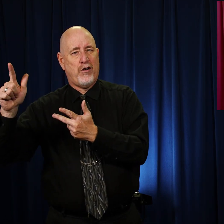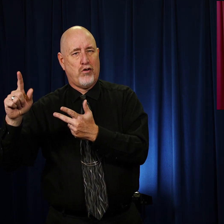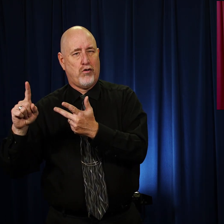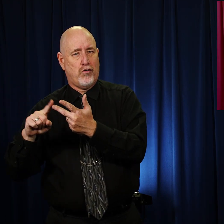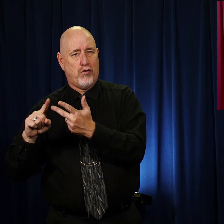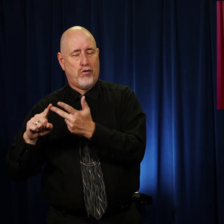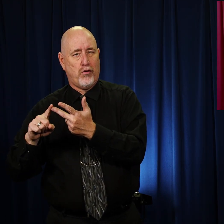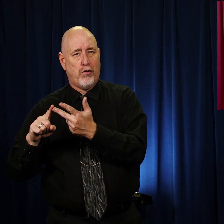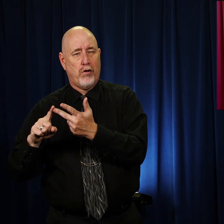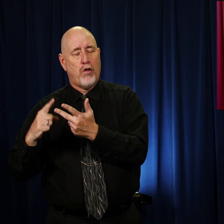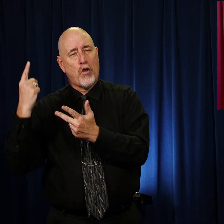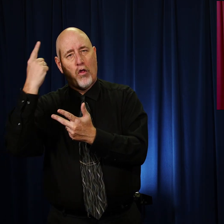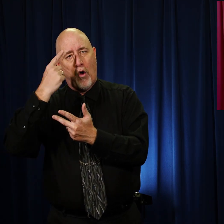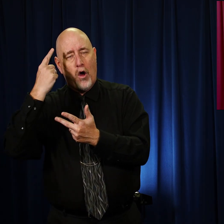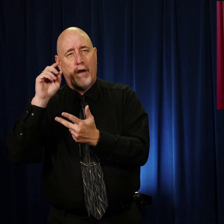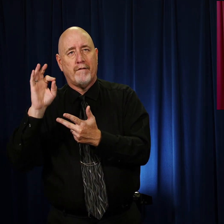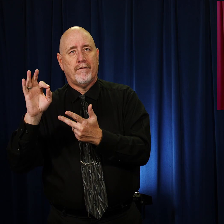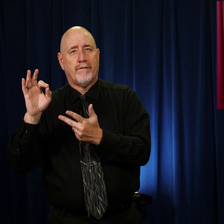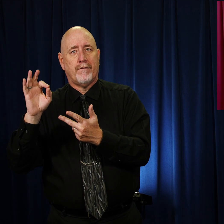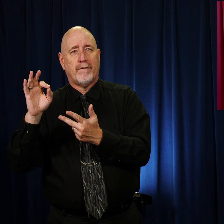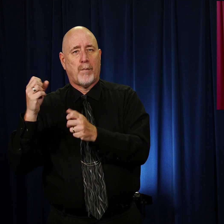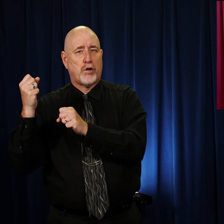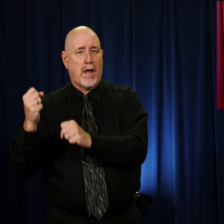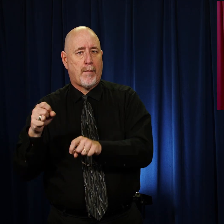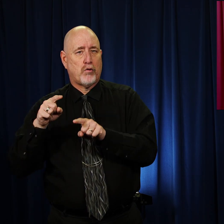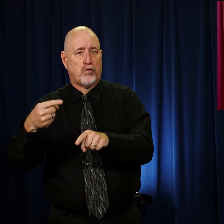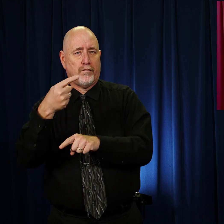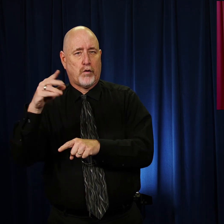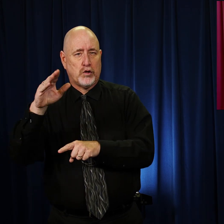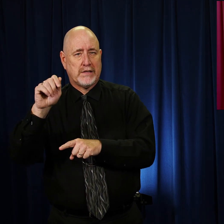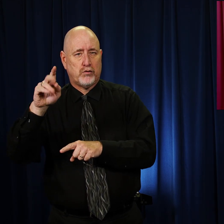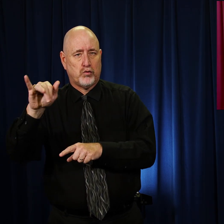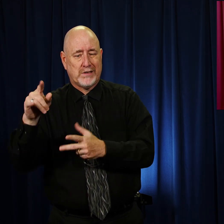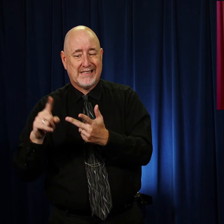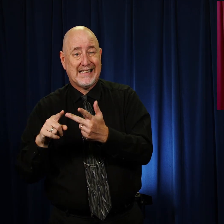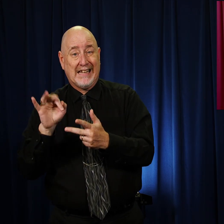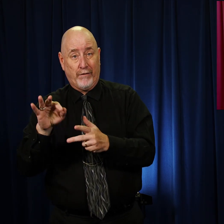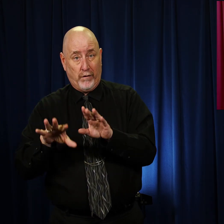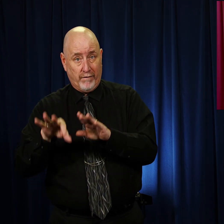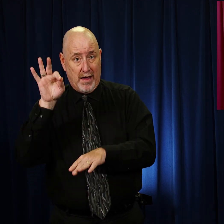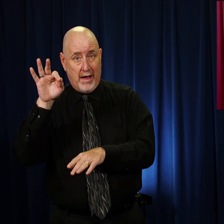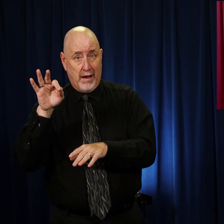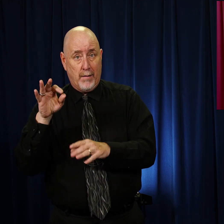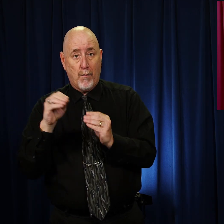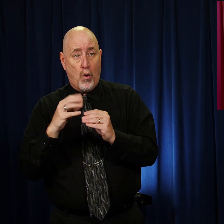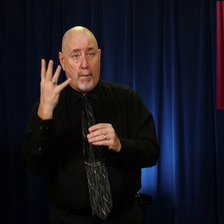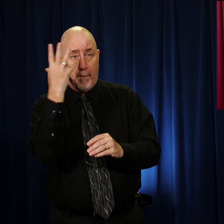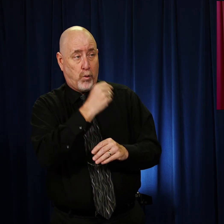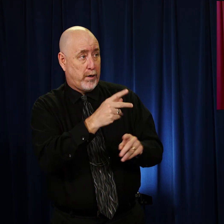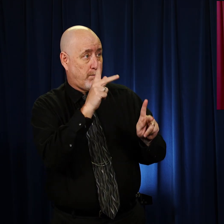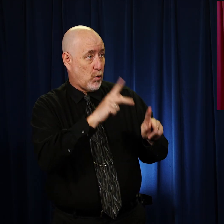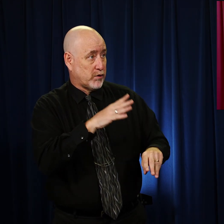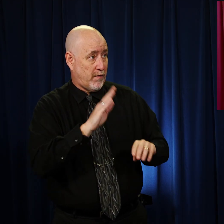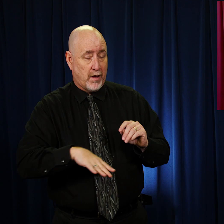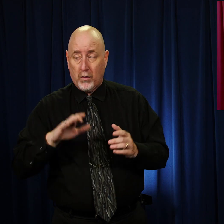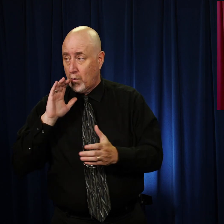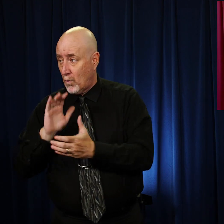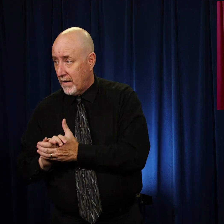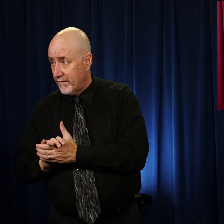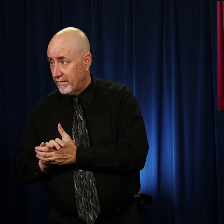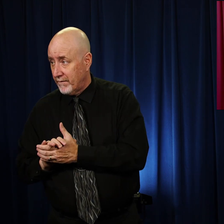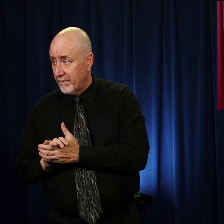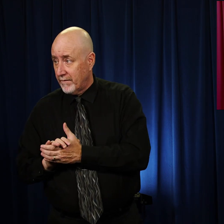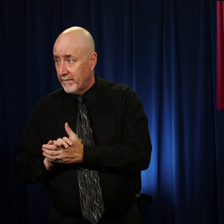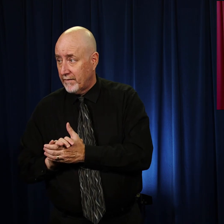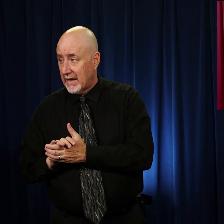bit later, but the thought apparently was predominant during the first century, that if he finds one fairer than she, if she